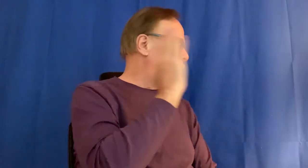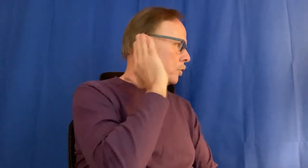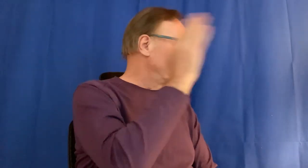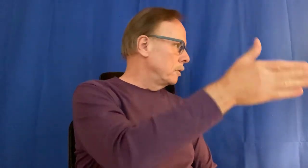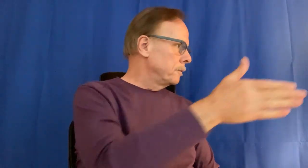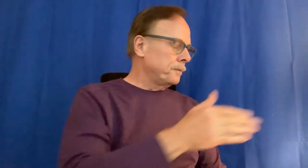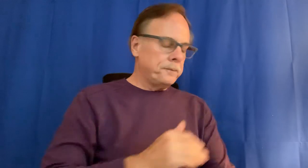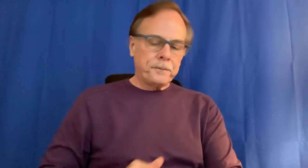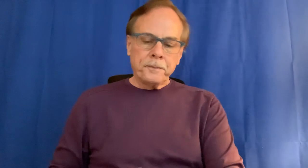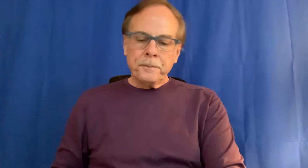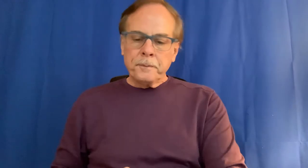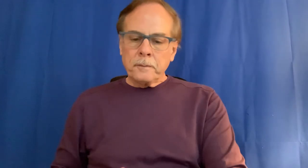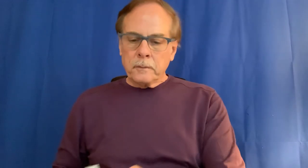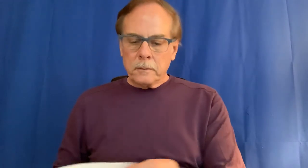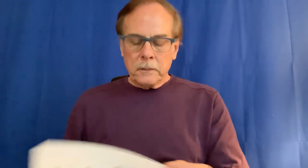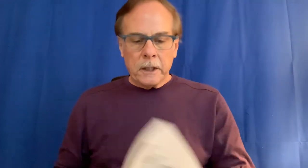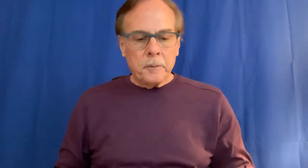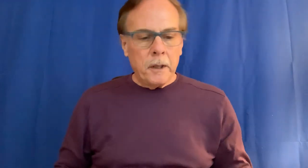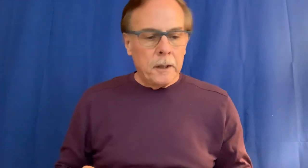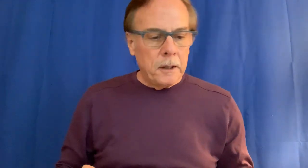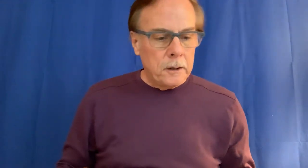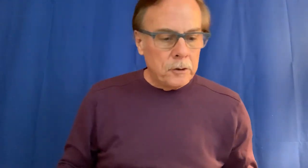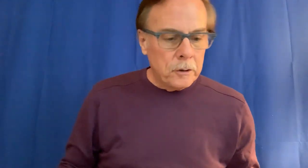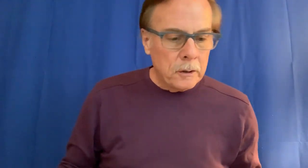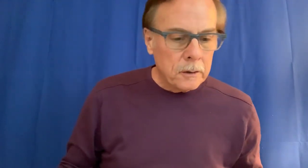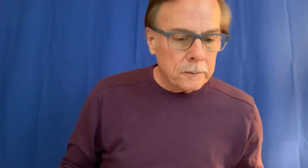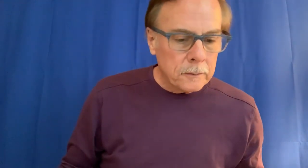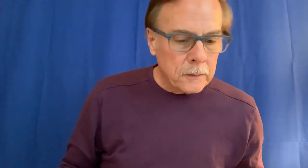future. Next page,